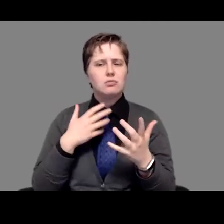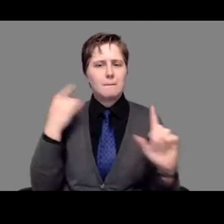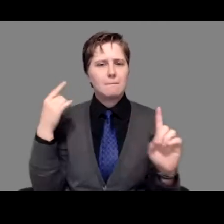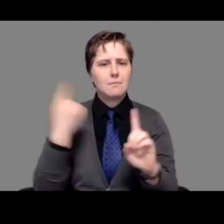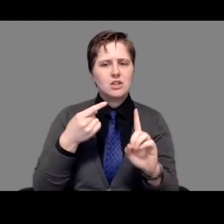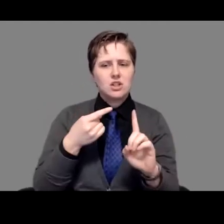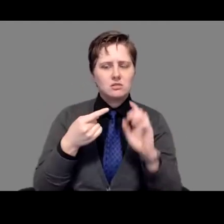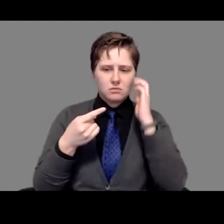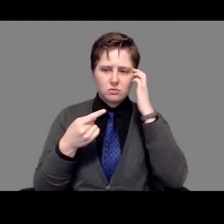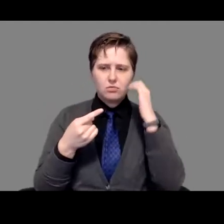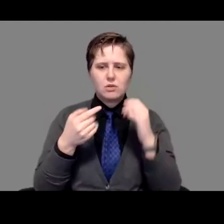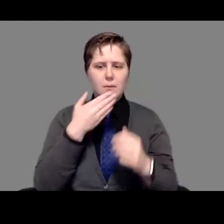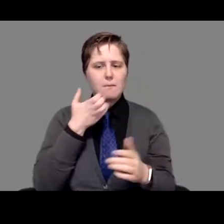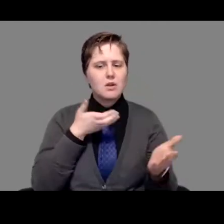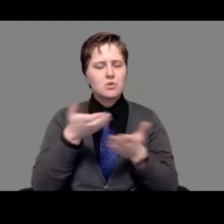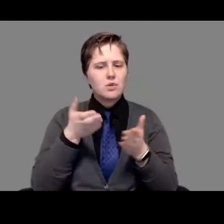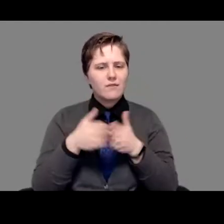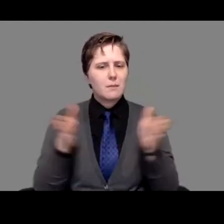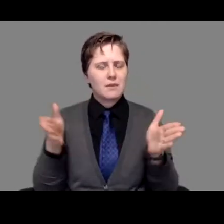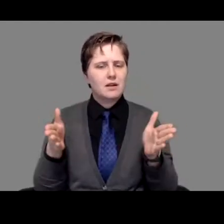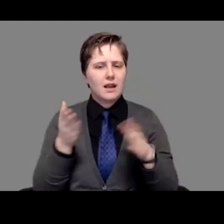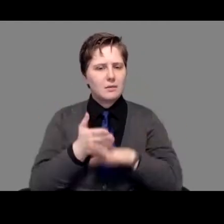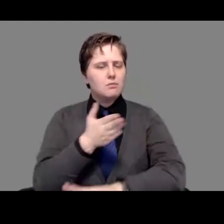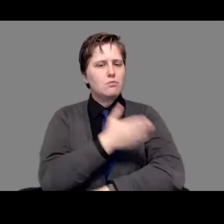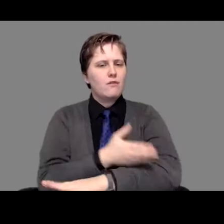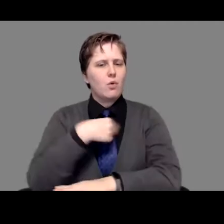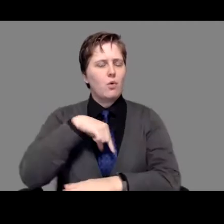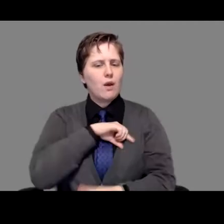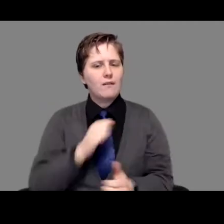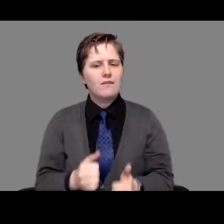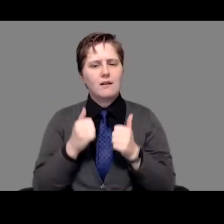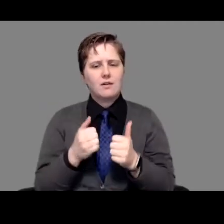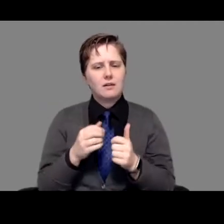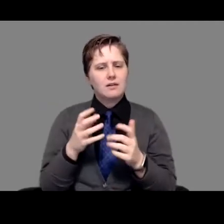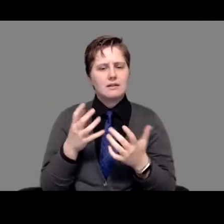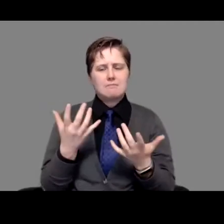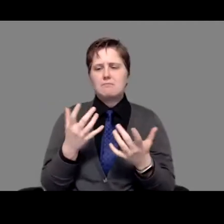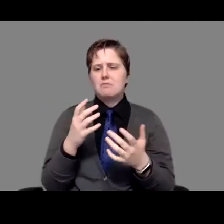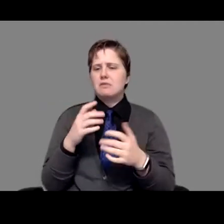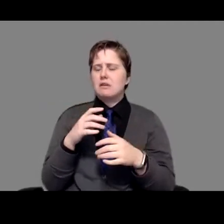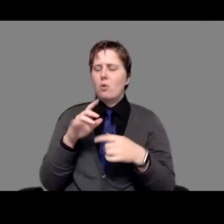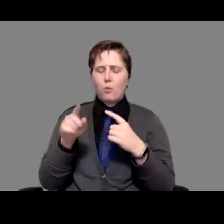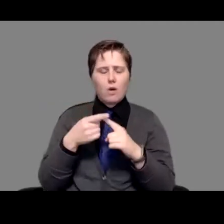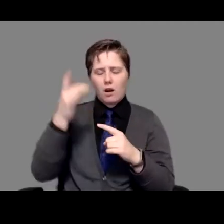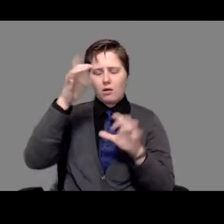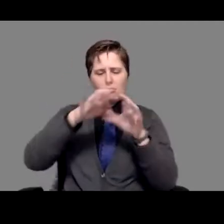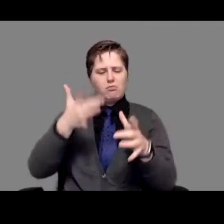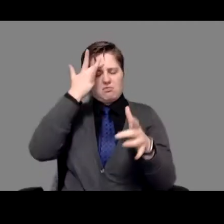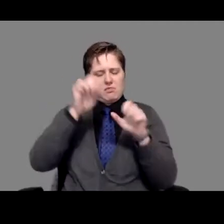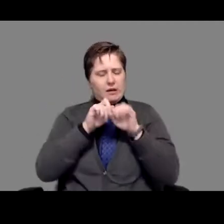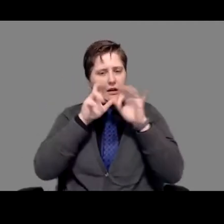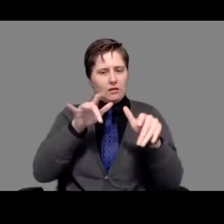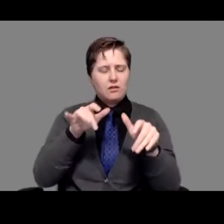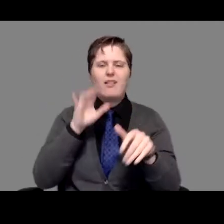mission to better serve the public and improve quality of life. And it's moments like a pandemic where that type of